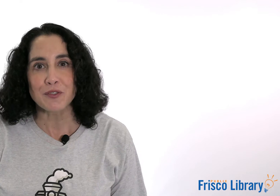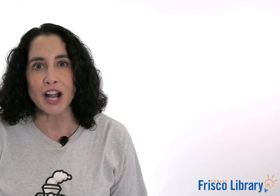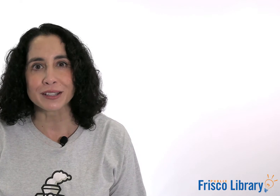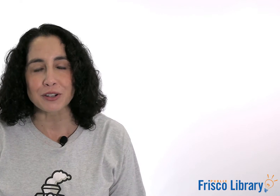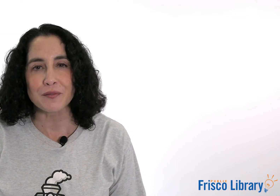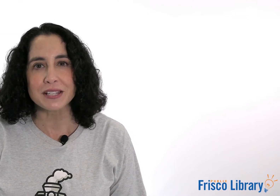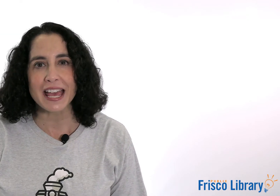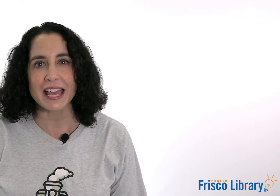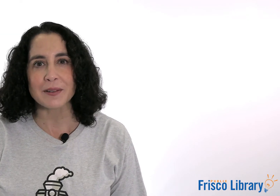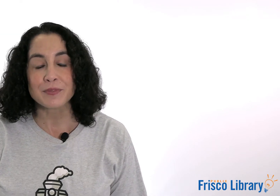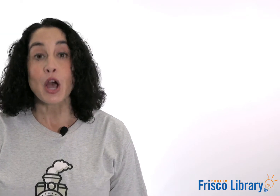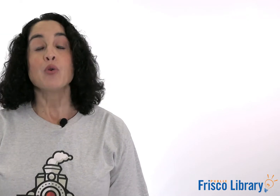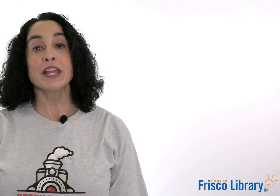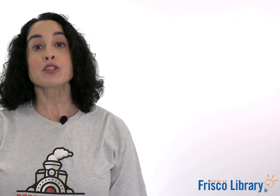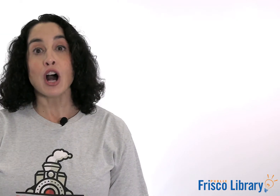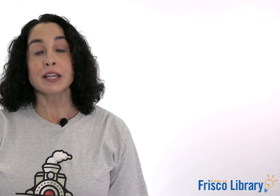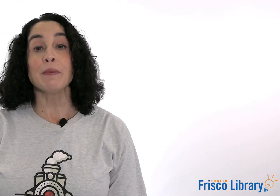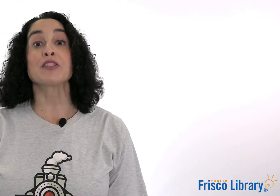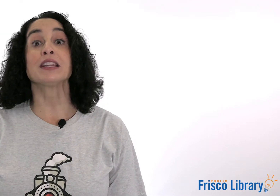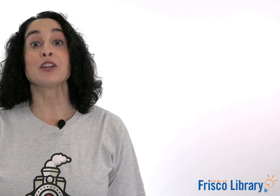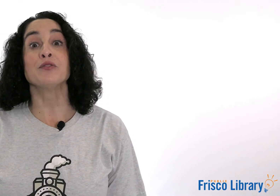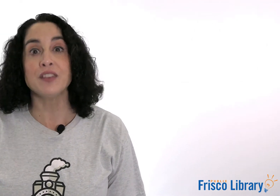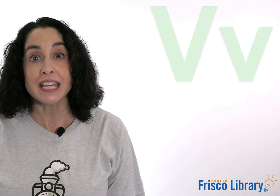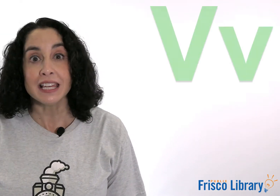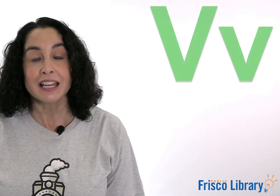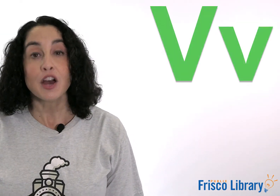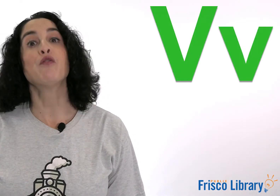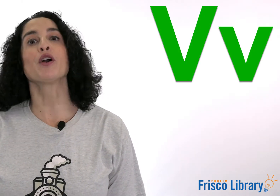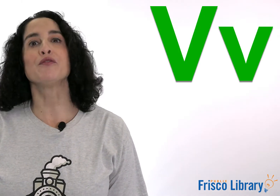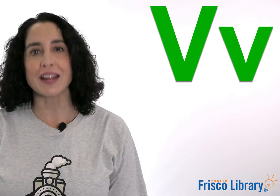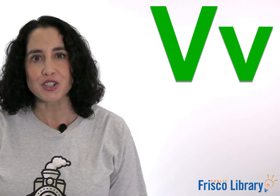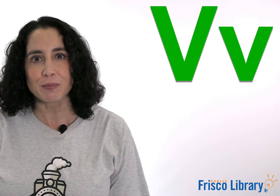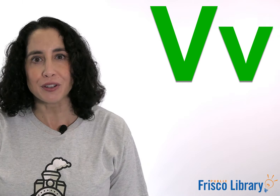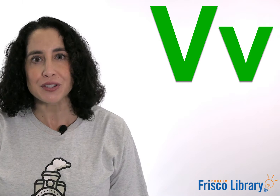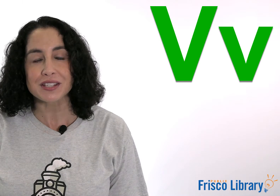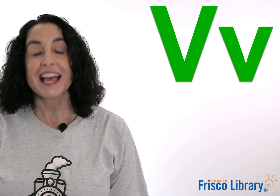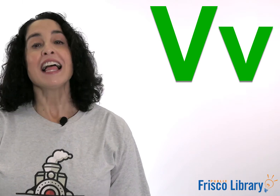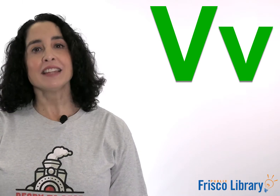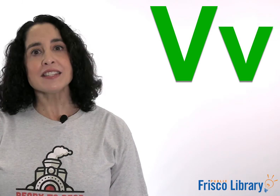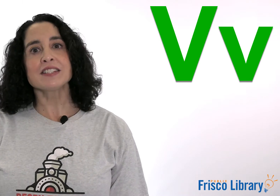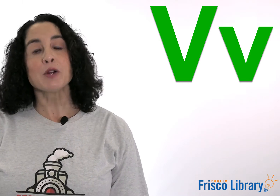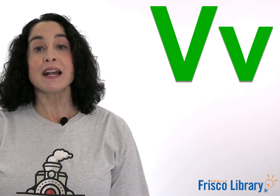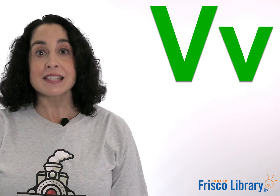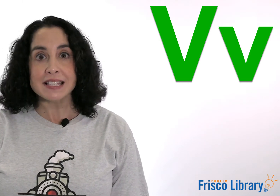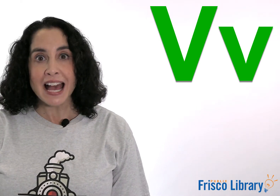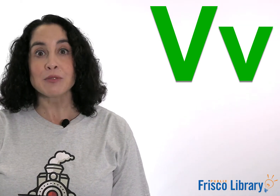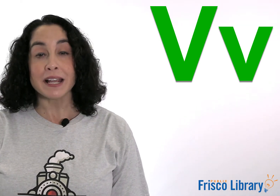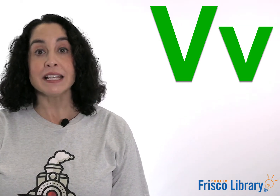for our letter of the day we are talking about the letter V for vegetables let's start by sky writing